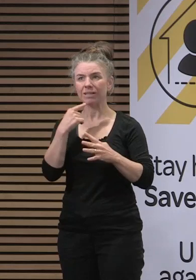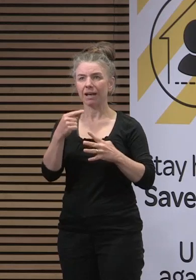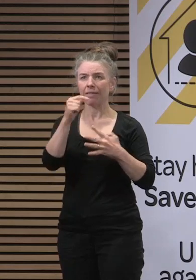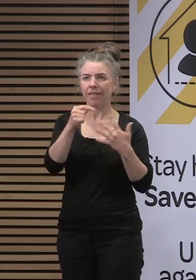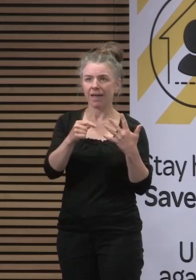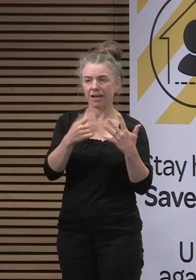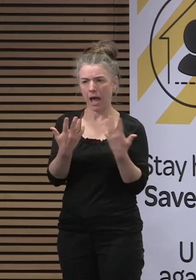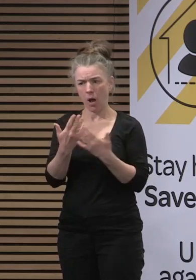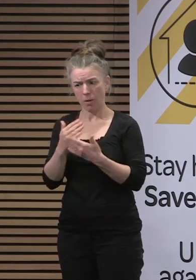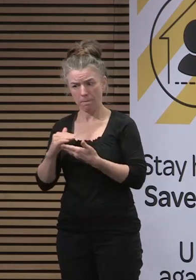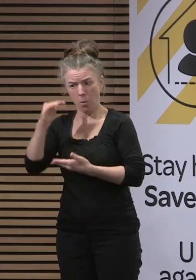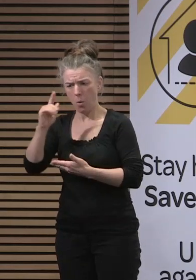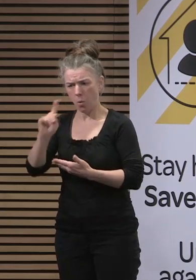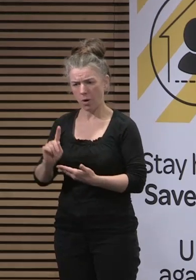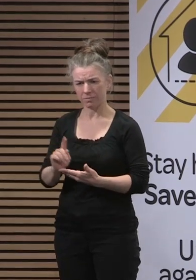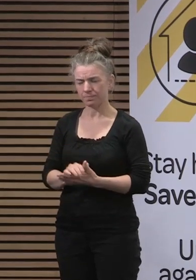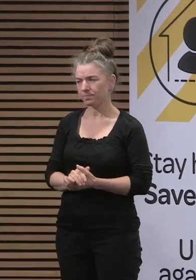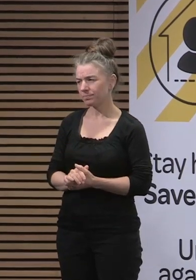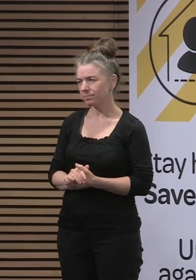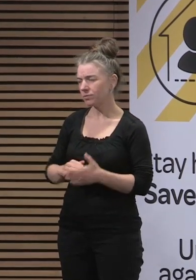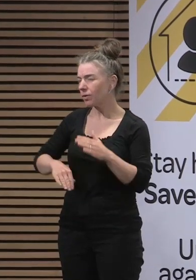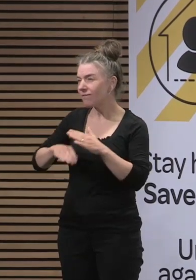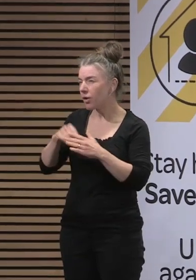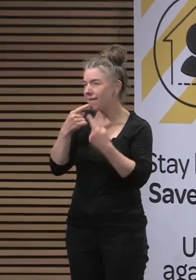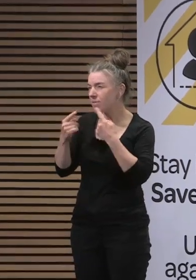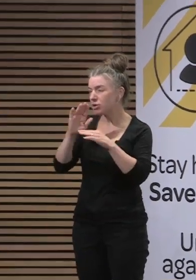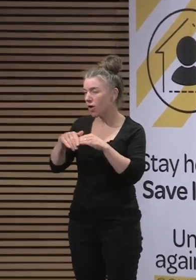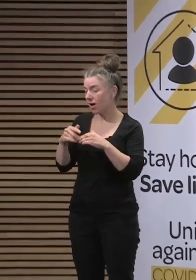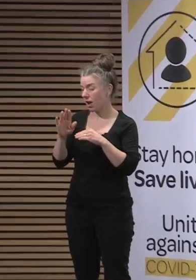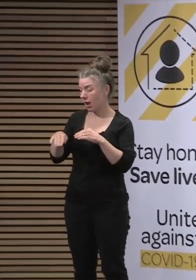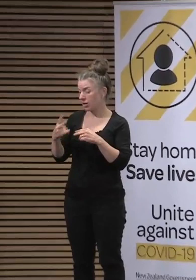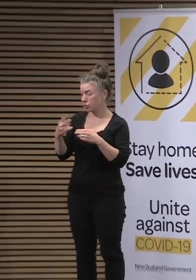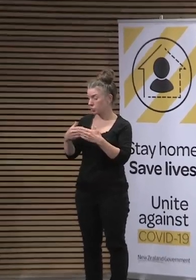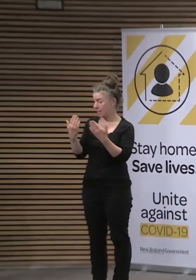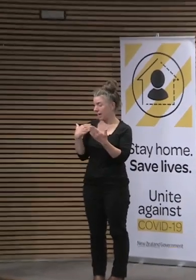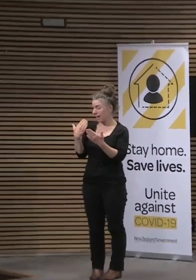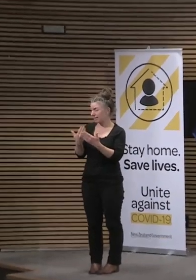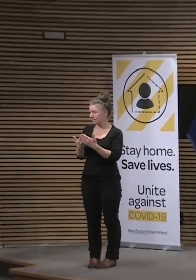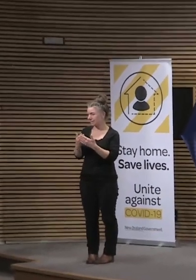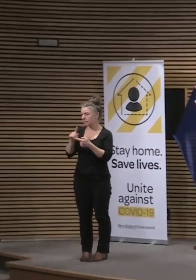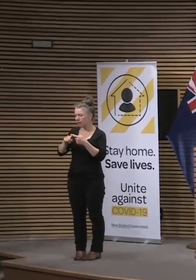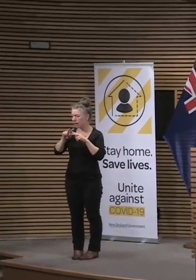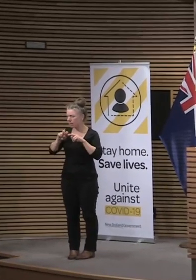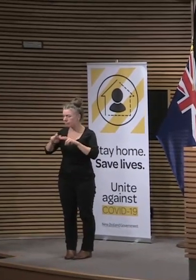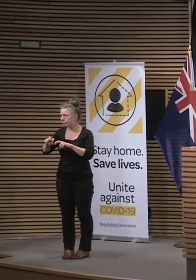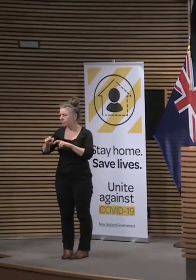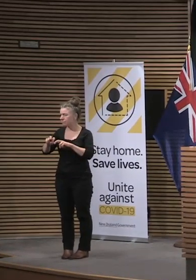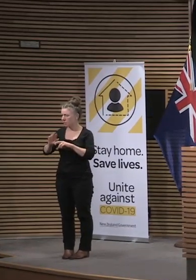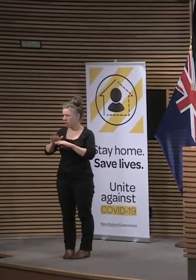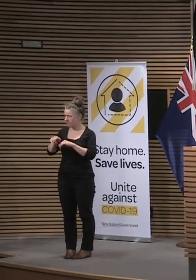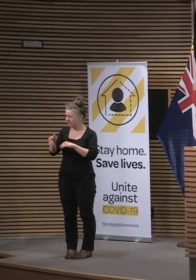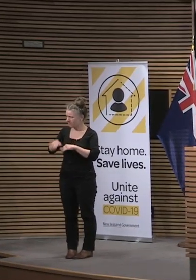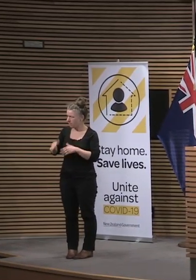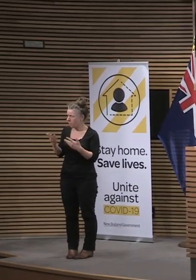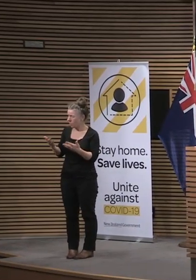have the exact figure, and of the new cases in the last day or two, many of those are still being followed up and investigated. The number